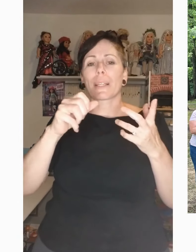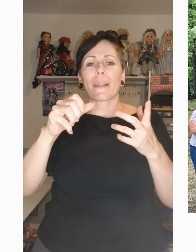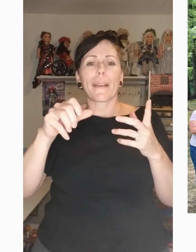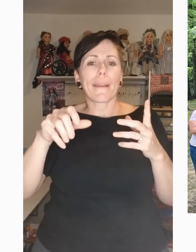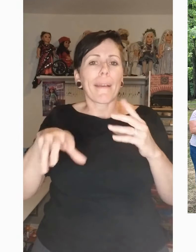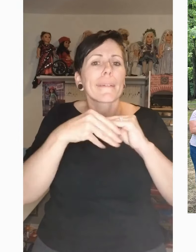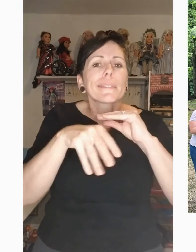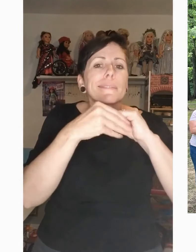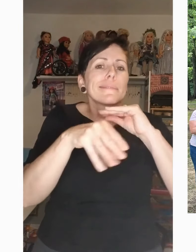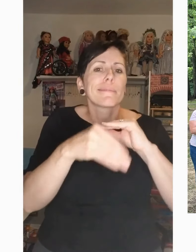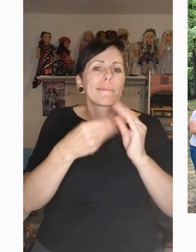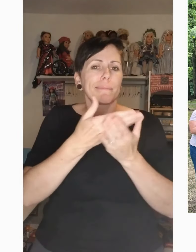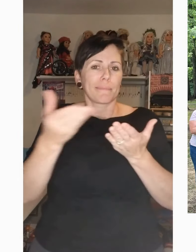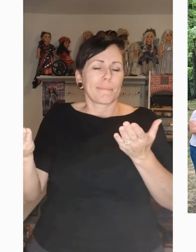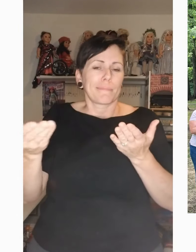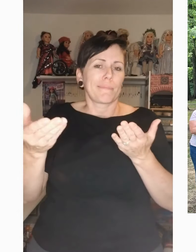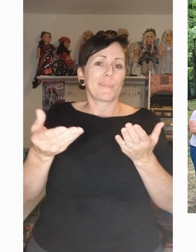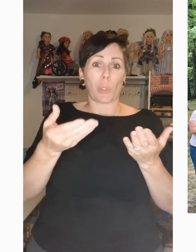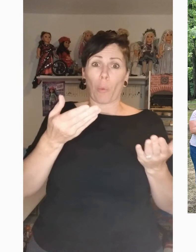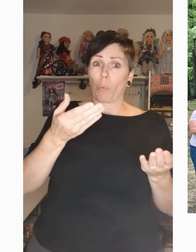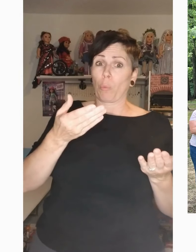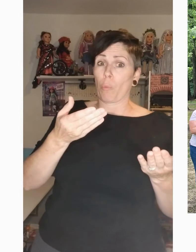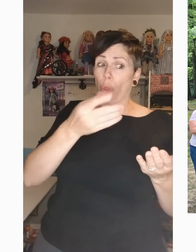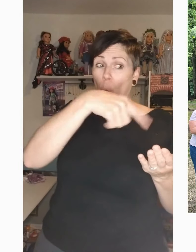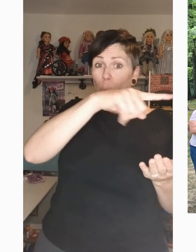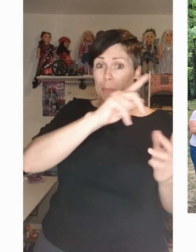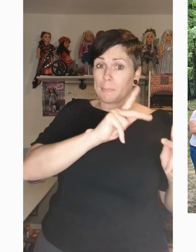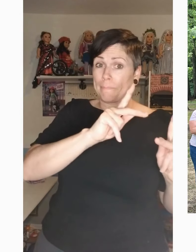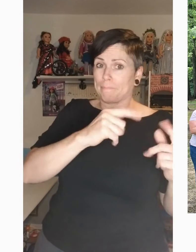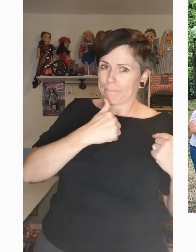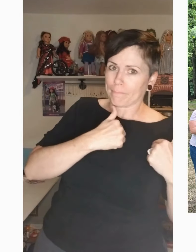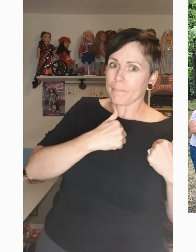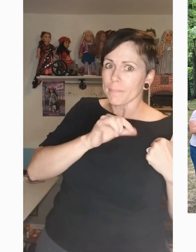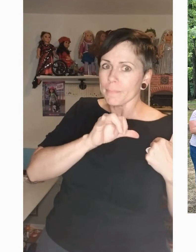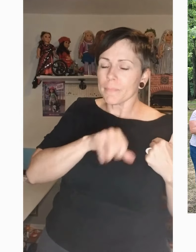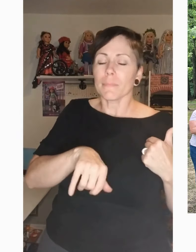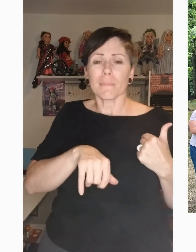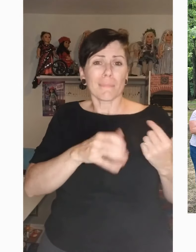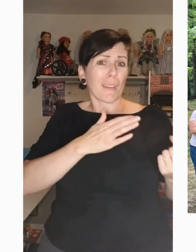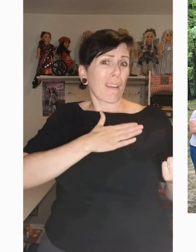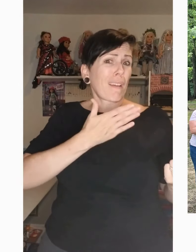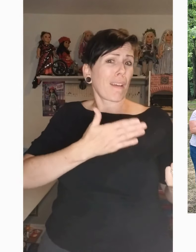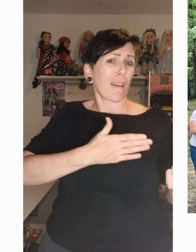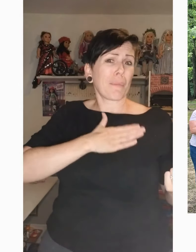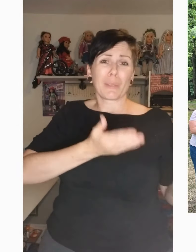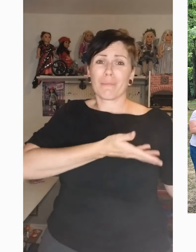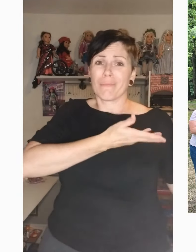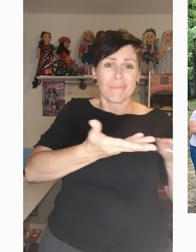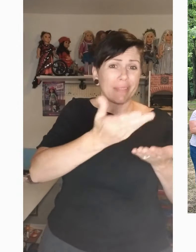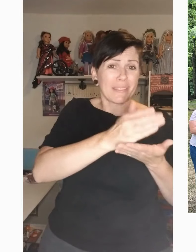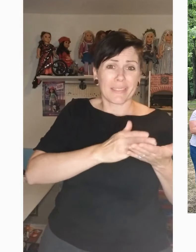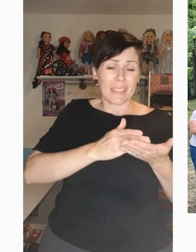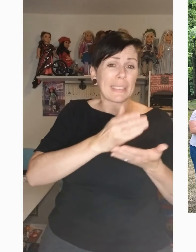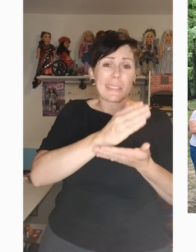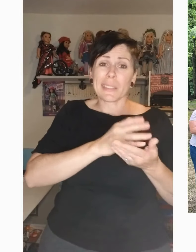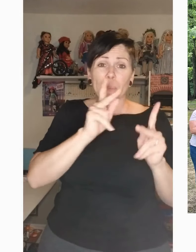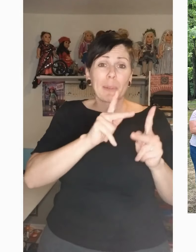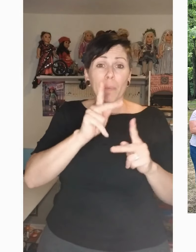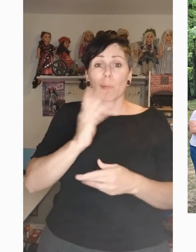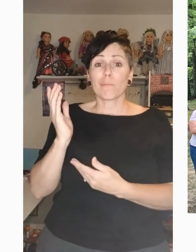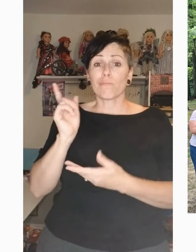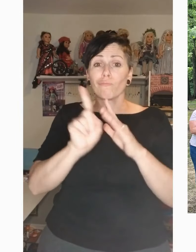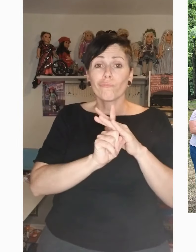lot of the props and things. So there's no pressure for anybody. The people that have a lot and want to bring a lot of those props do, and